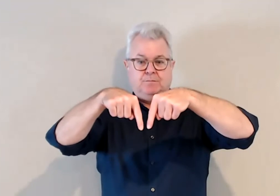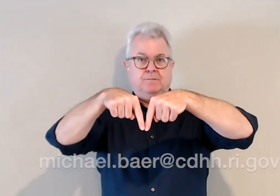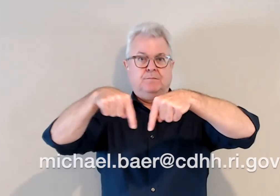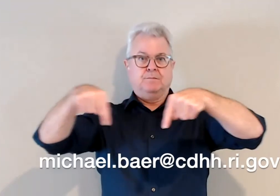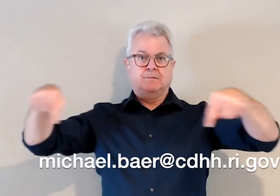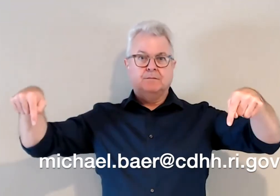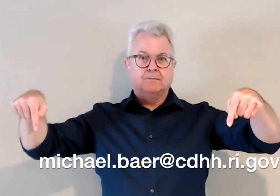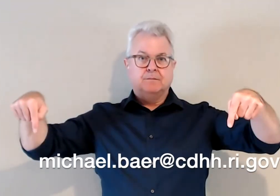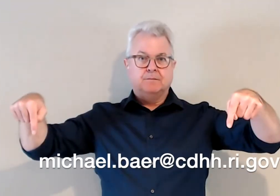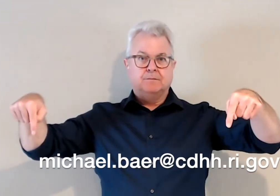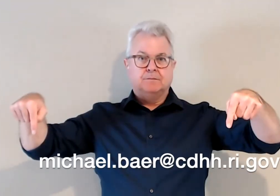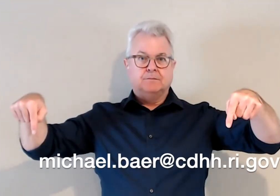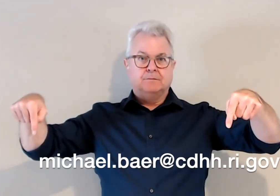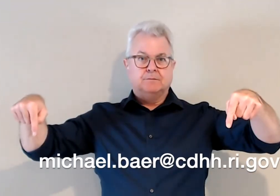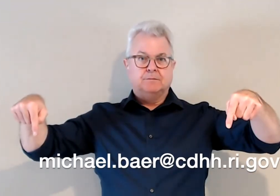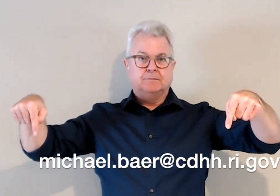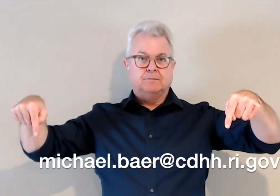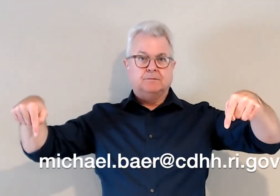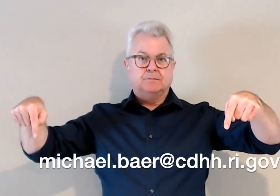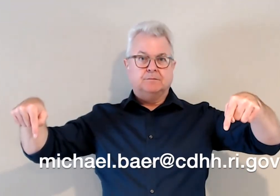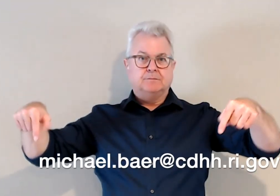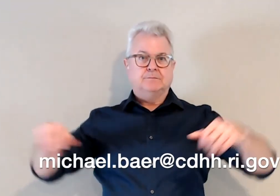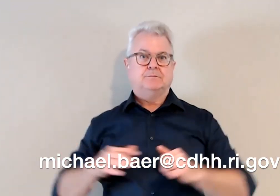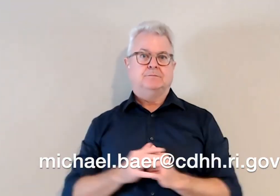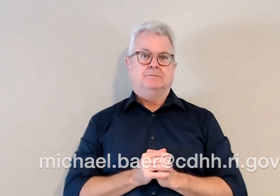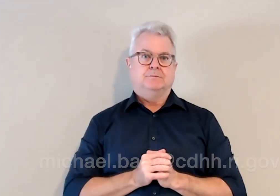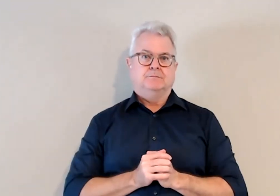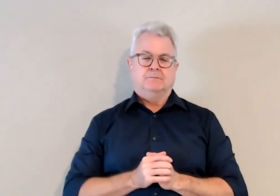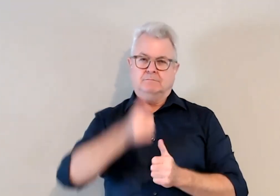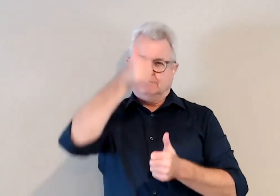Or if you prefer to send me an email, please send me an email at the following email address.